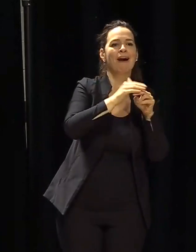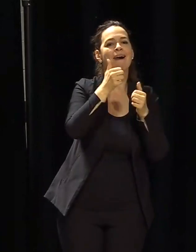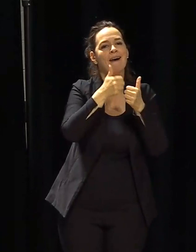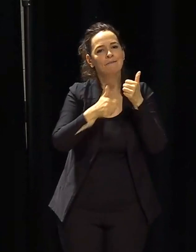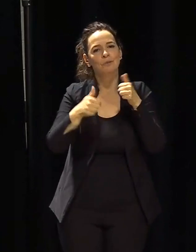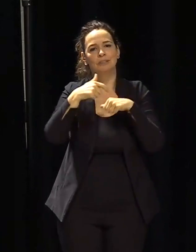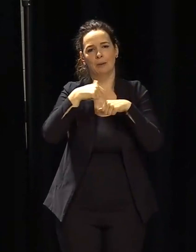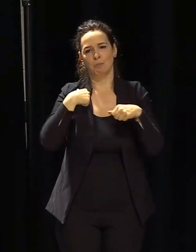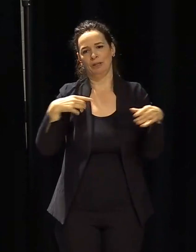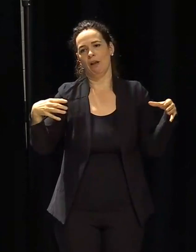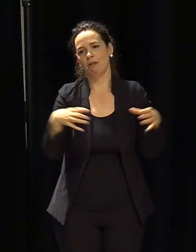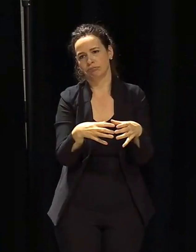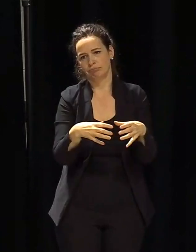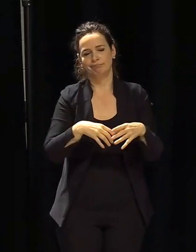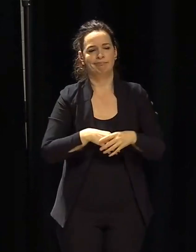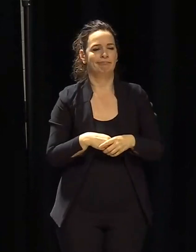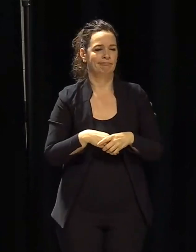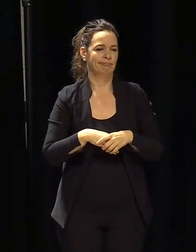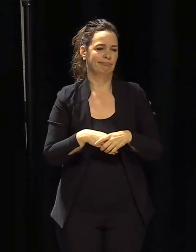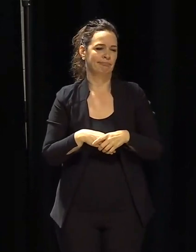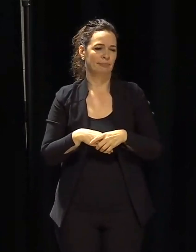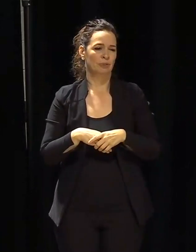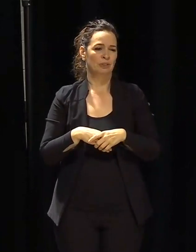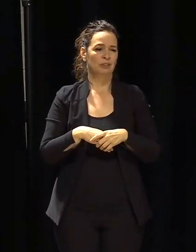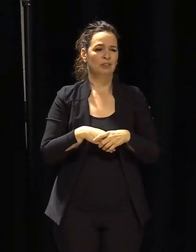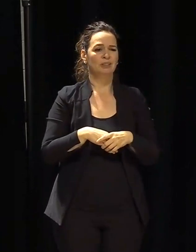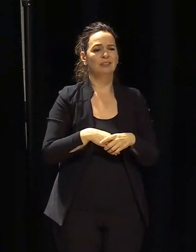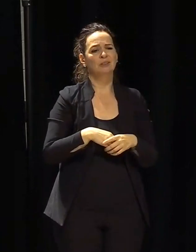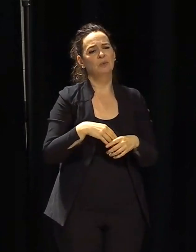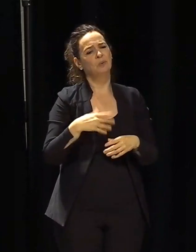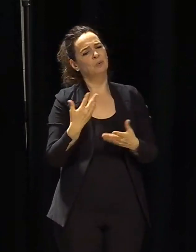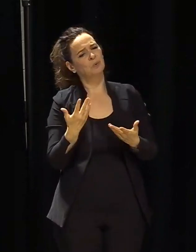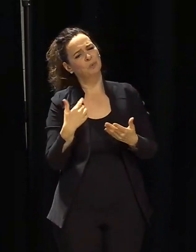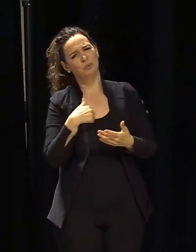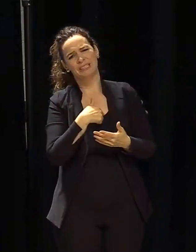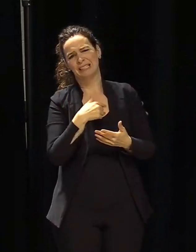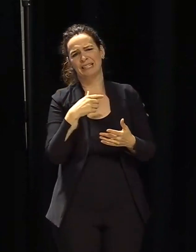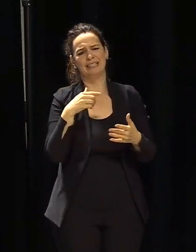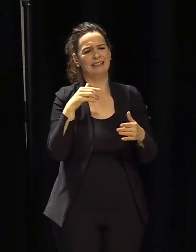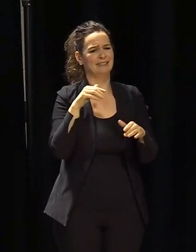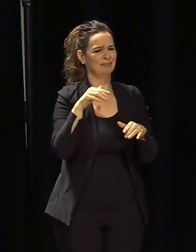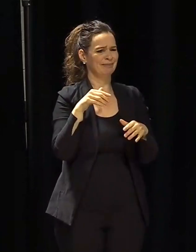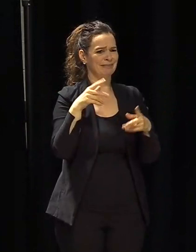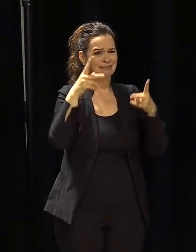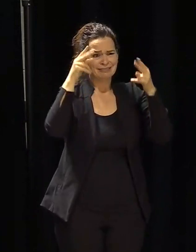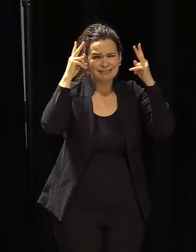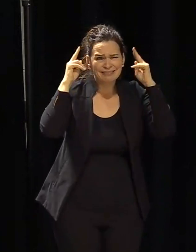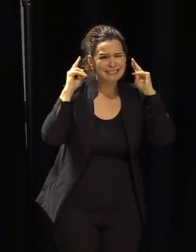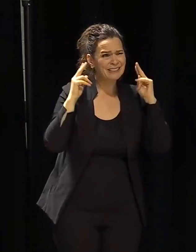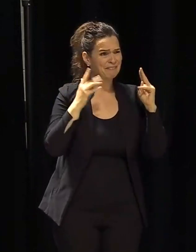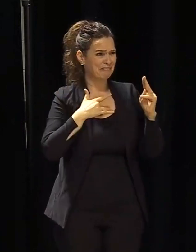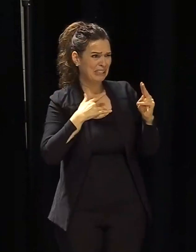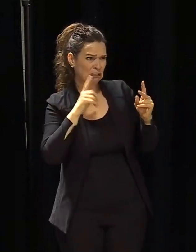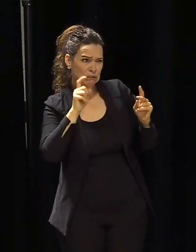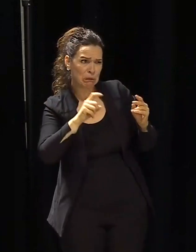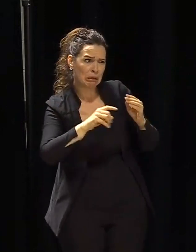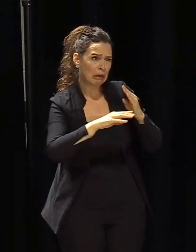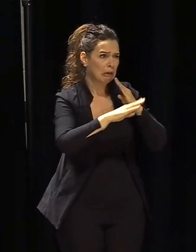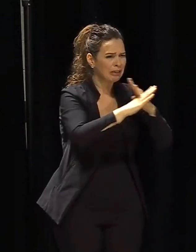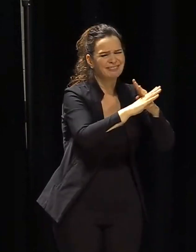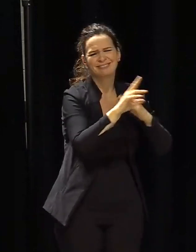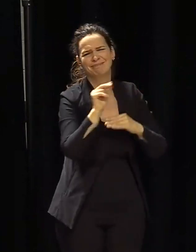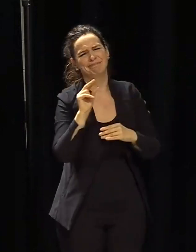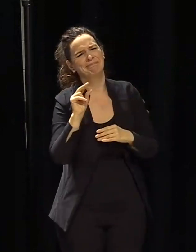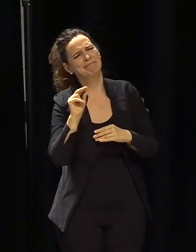needle whatsoever. I don't think the salon owner, by having them out of business or having them in